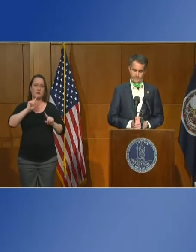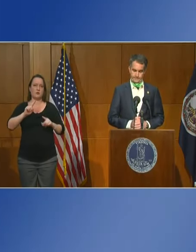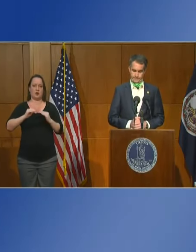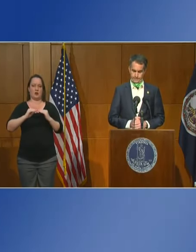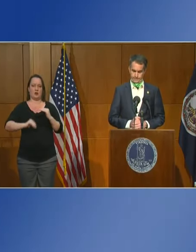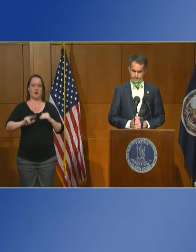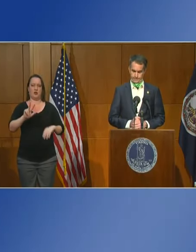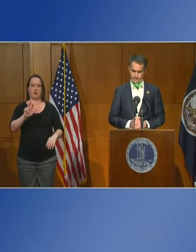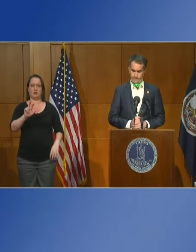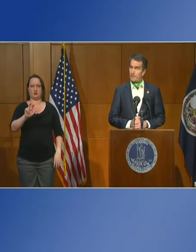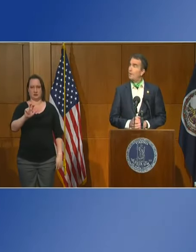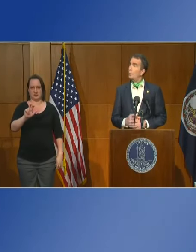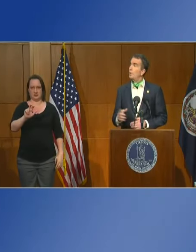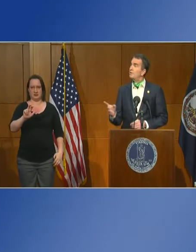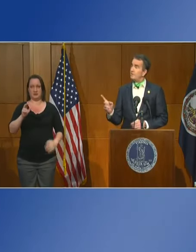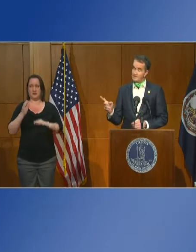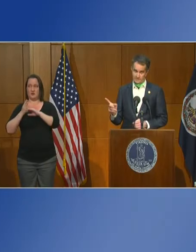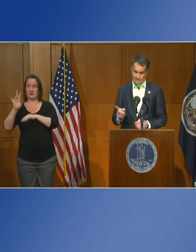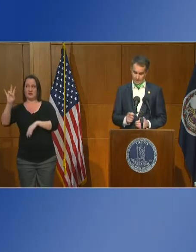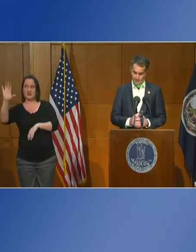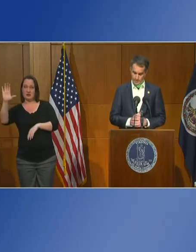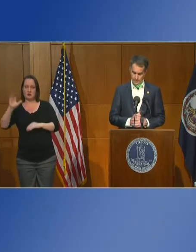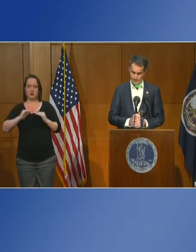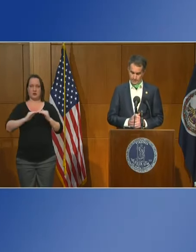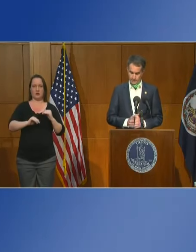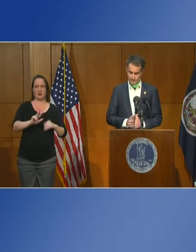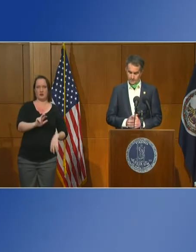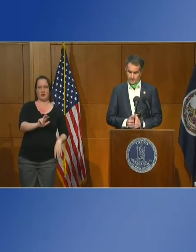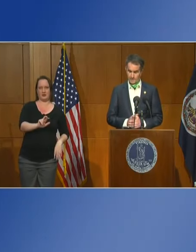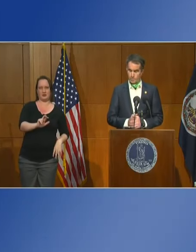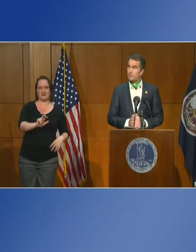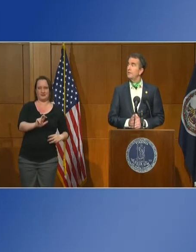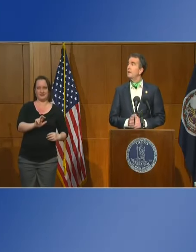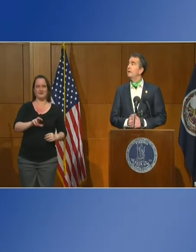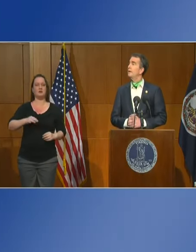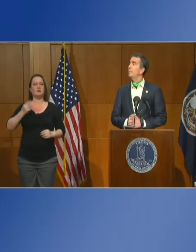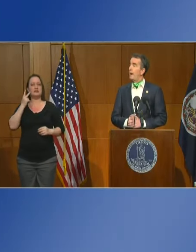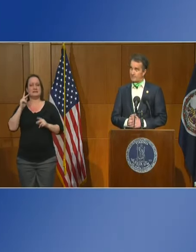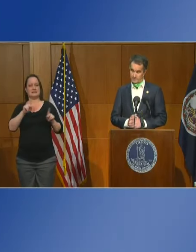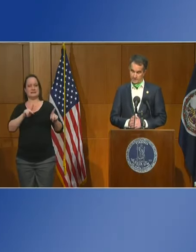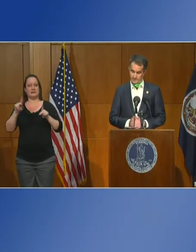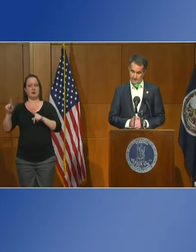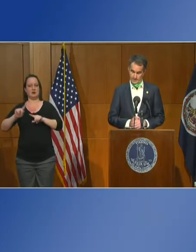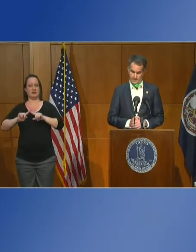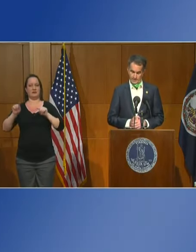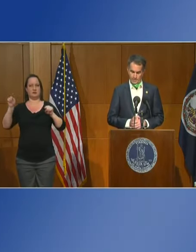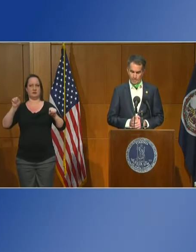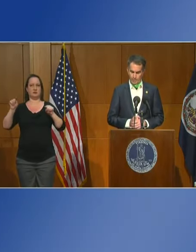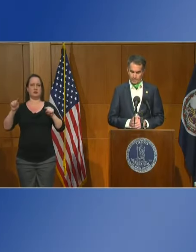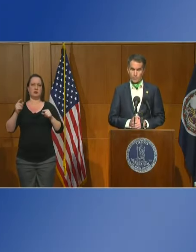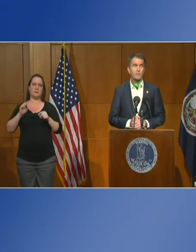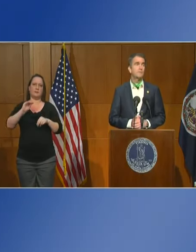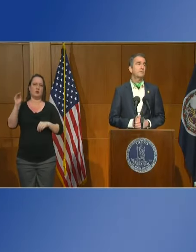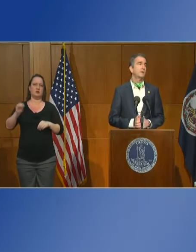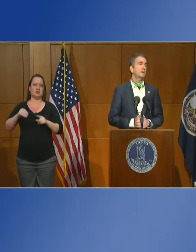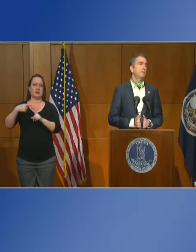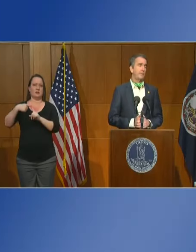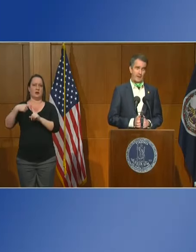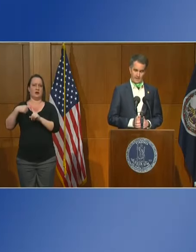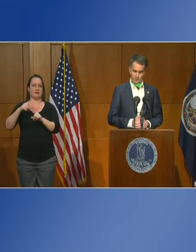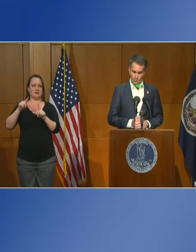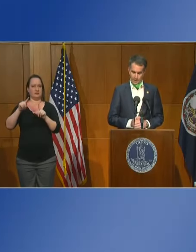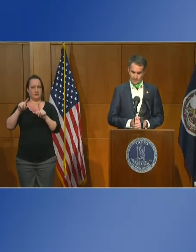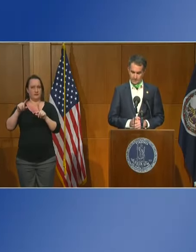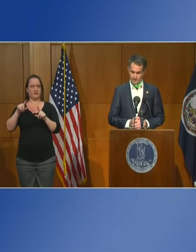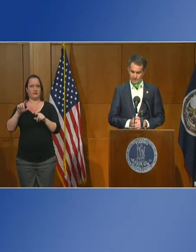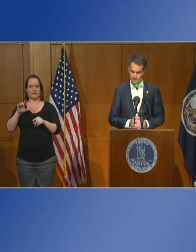300. We see similar differences in percent positivity. Both Northern Virginia